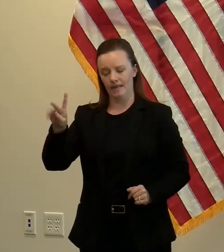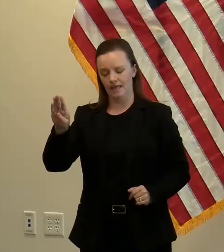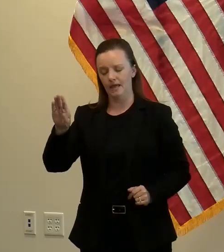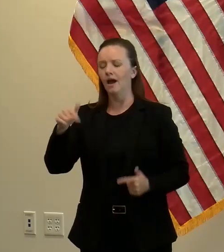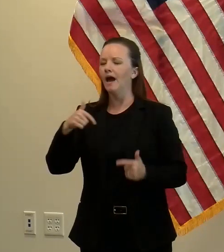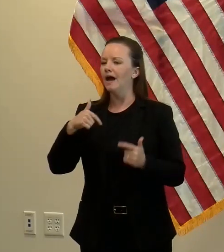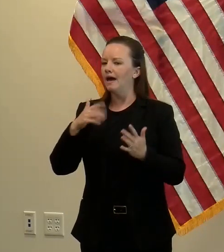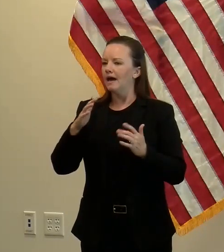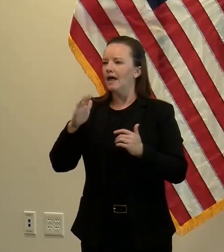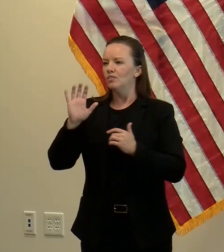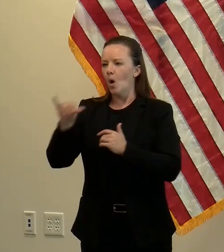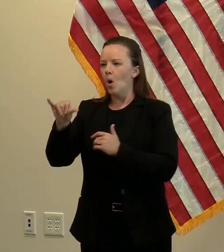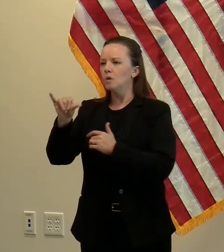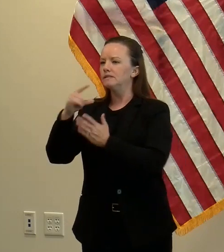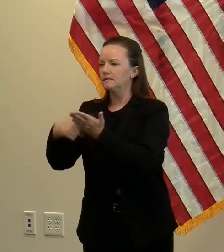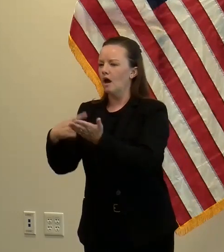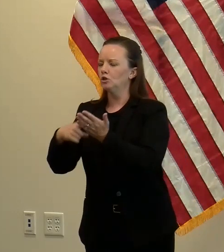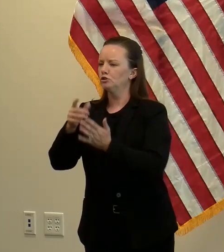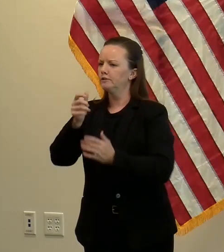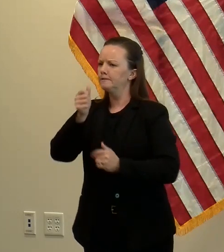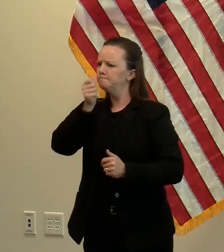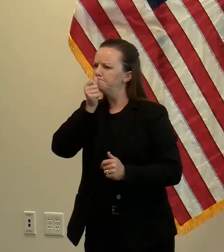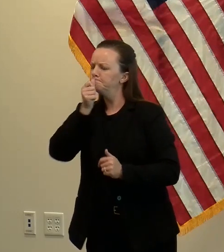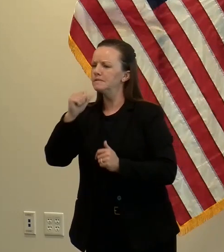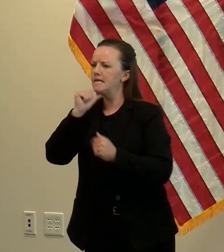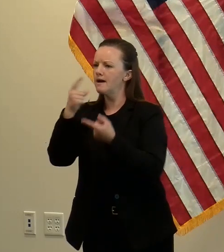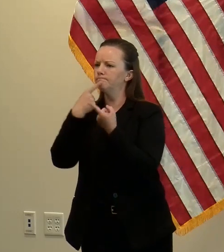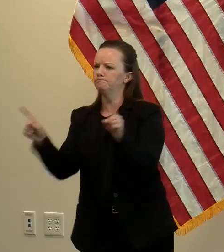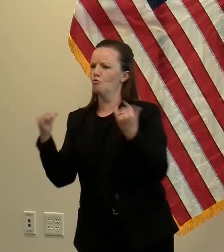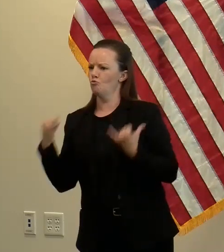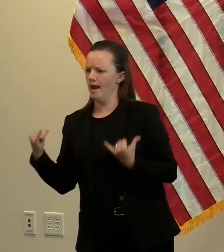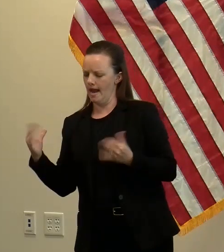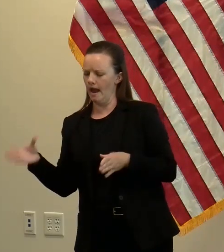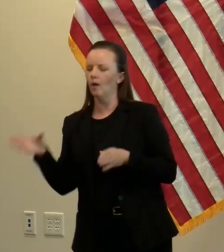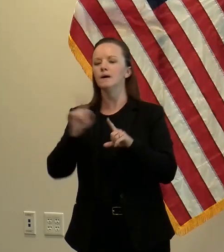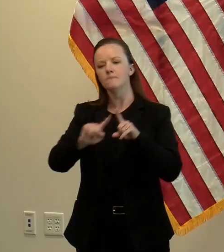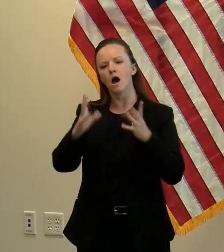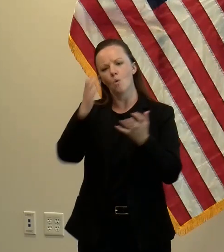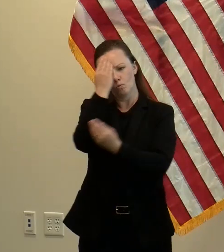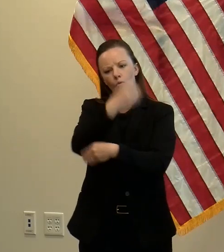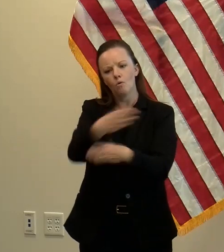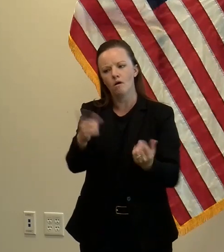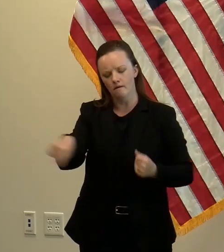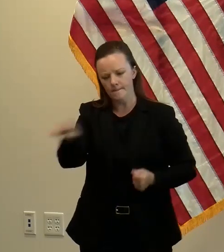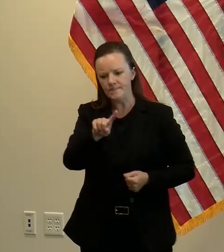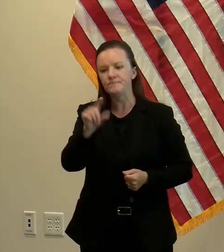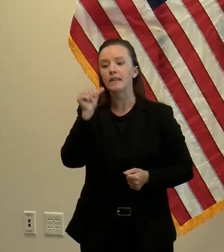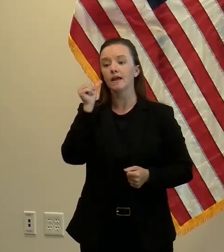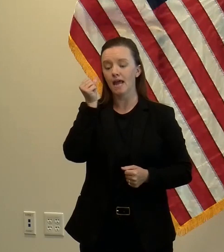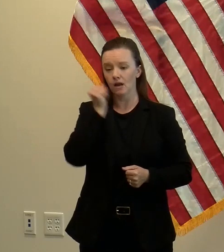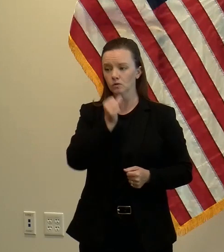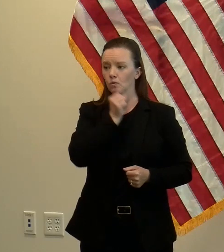the content of those discussions in confidence, I just want everyone to know that Arizona, at the right